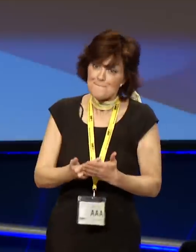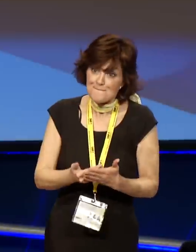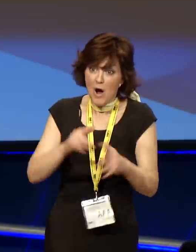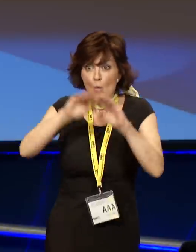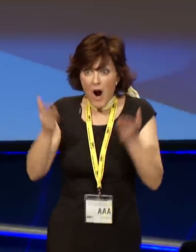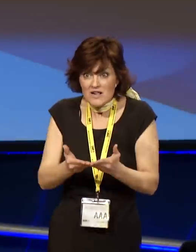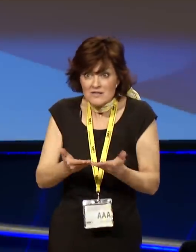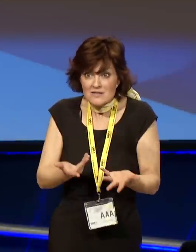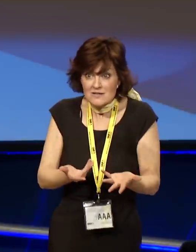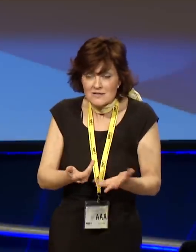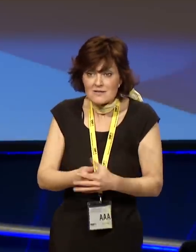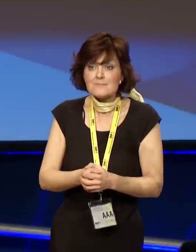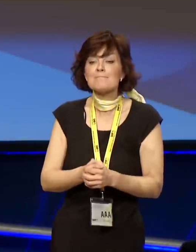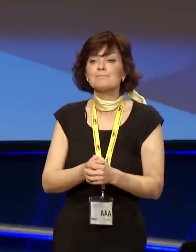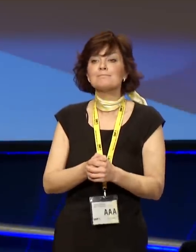modern world,